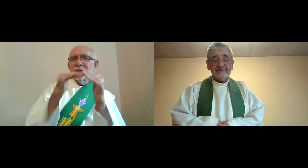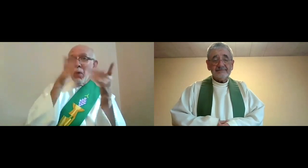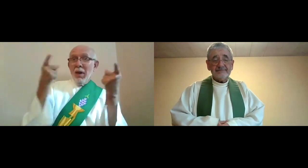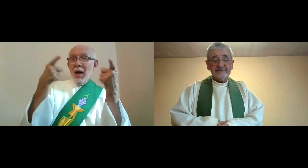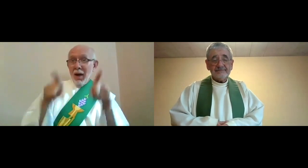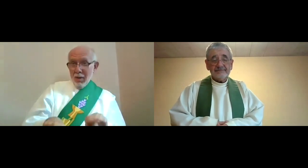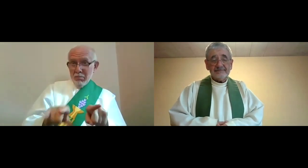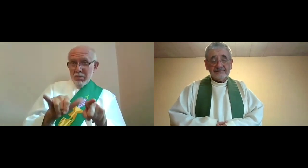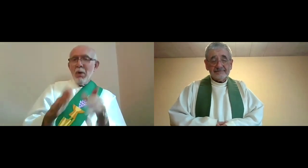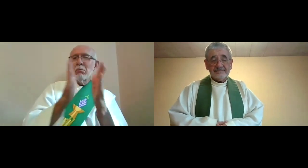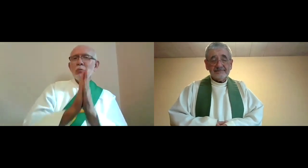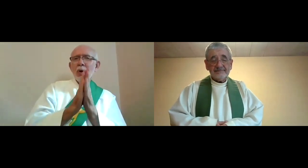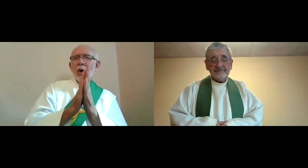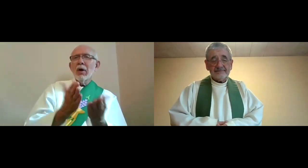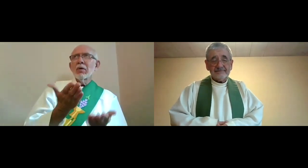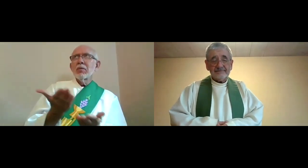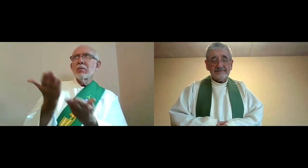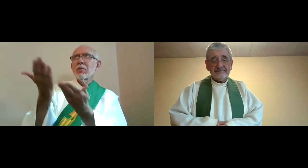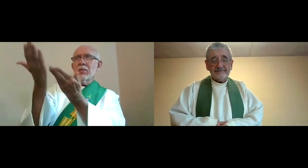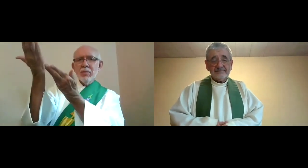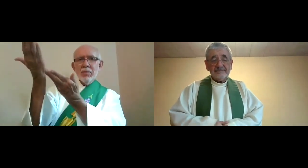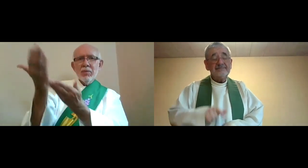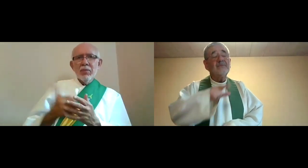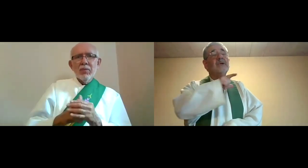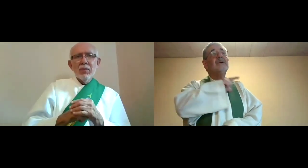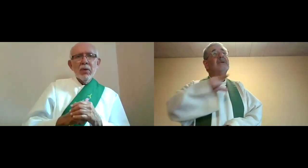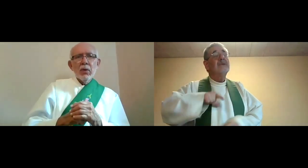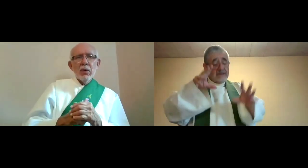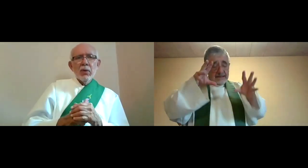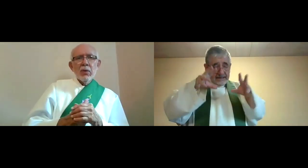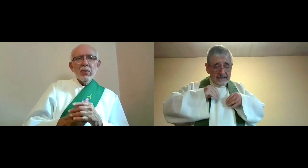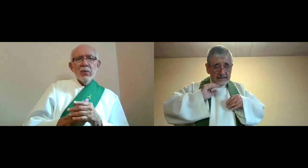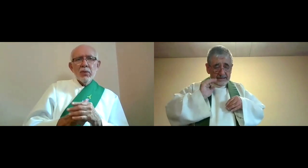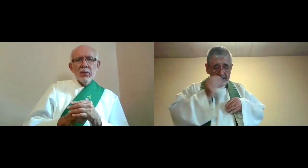That peace and justice may happen. We pray to the Lord.